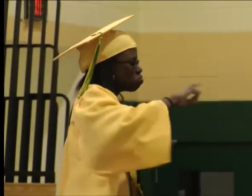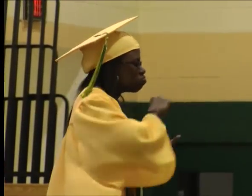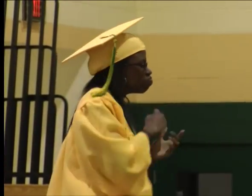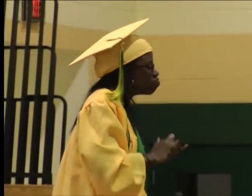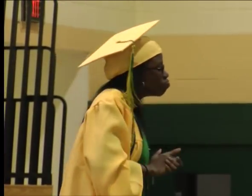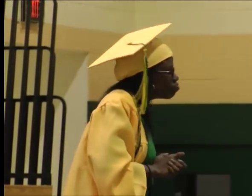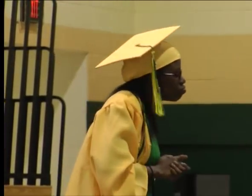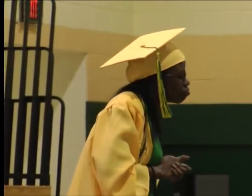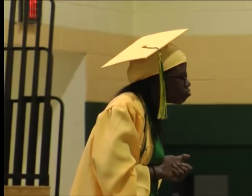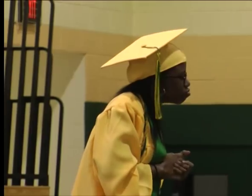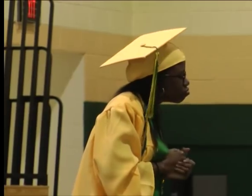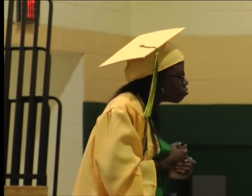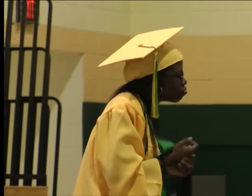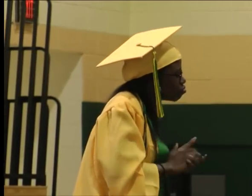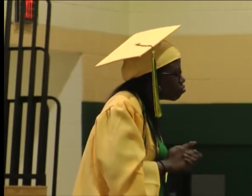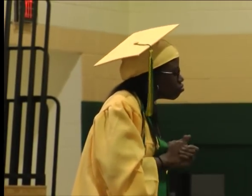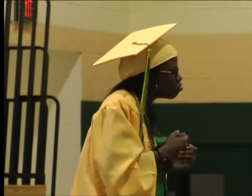when I see the success that they have in their lives.